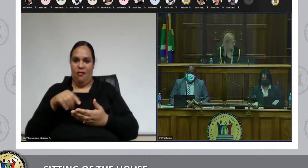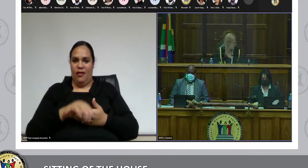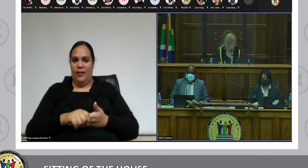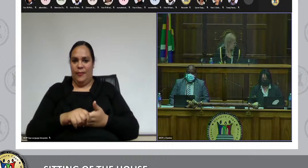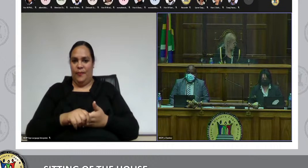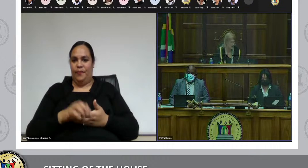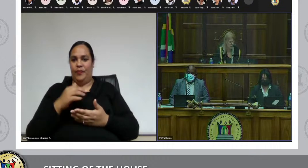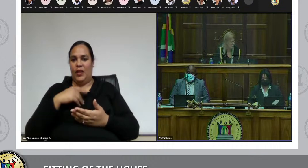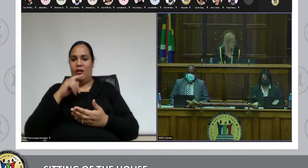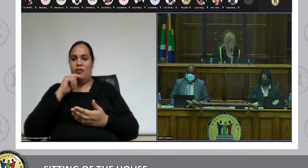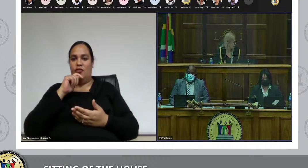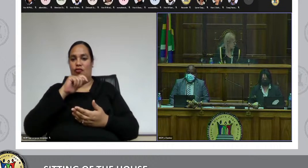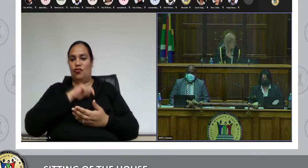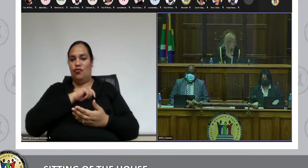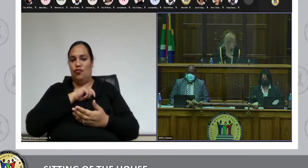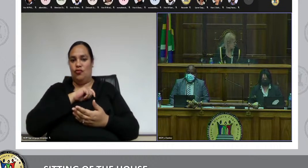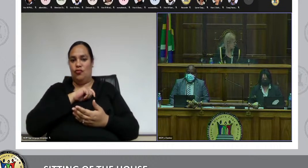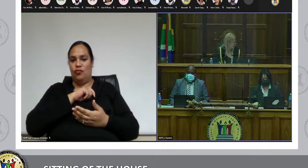I trust that